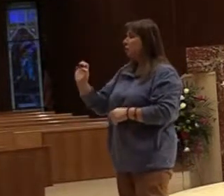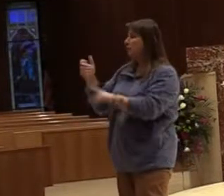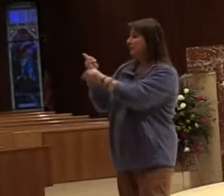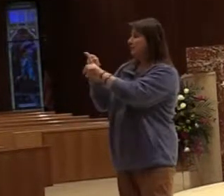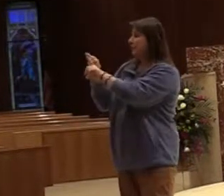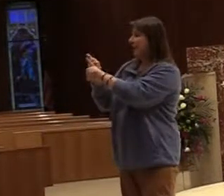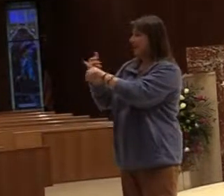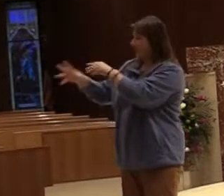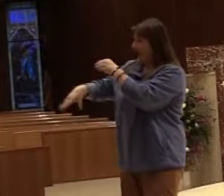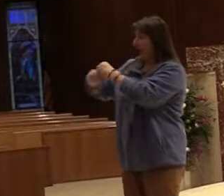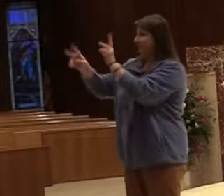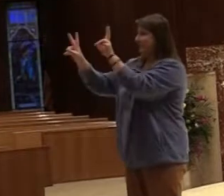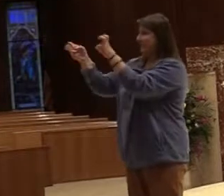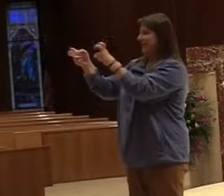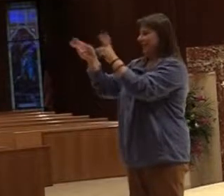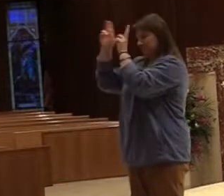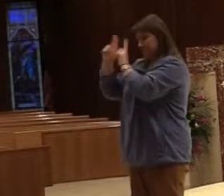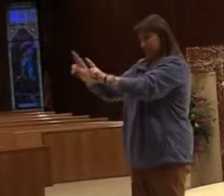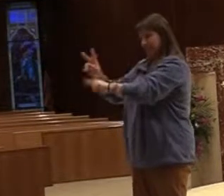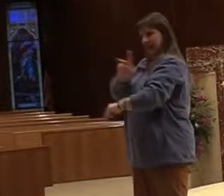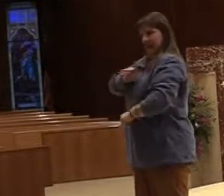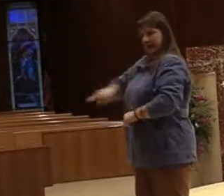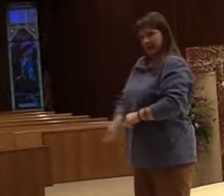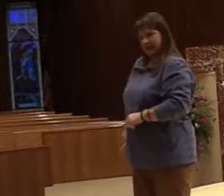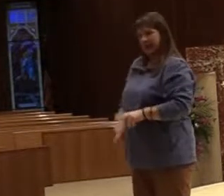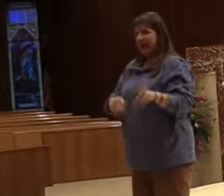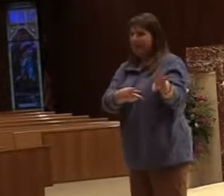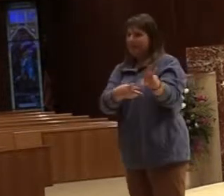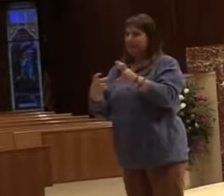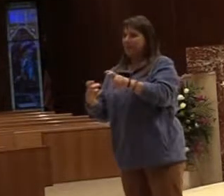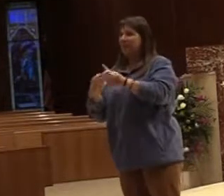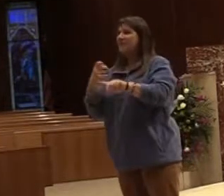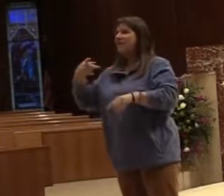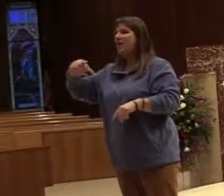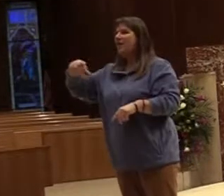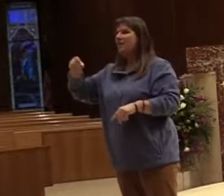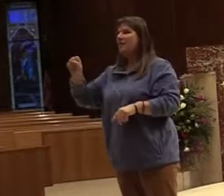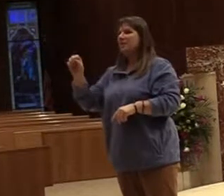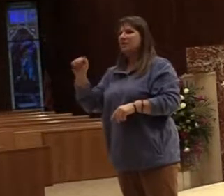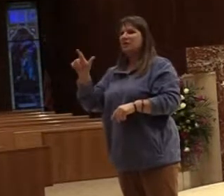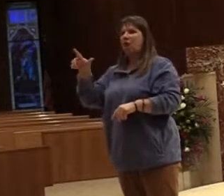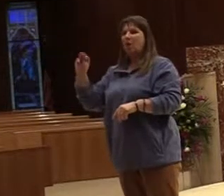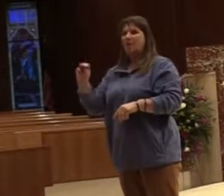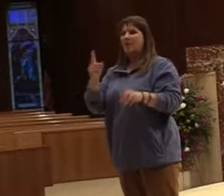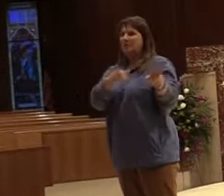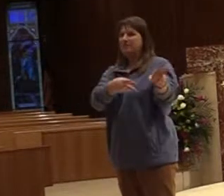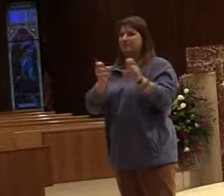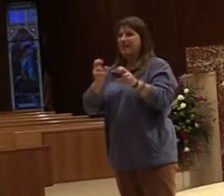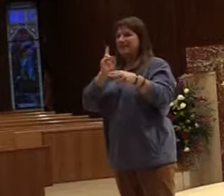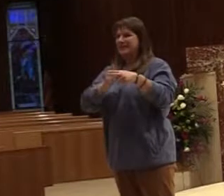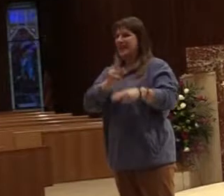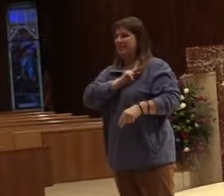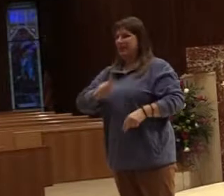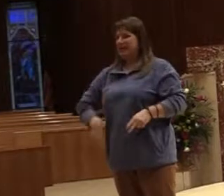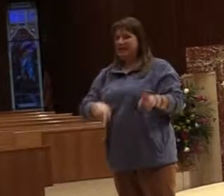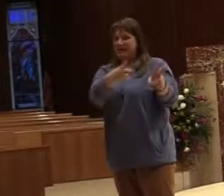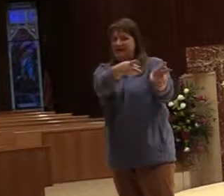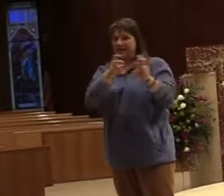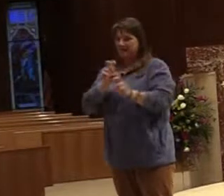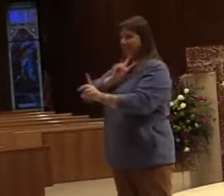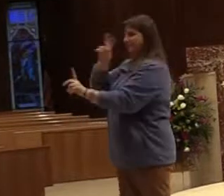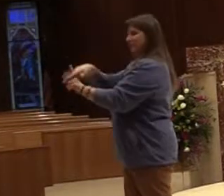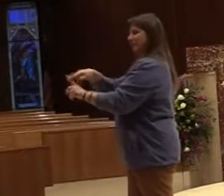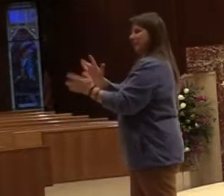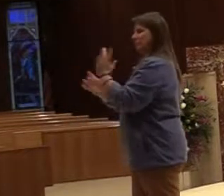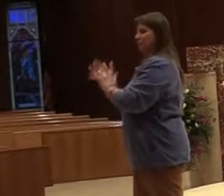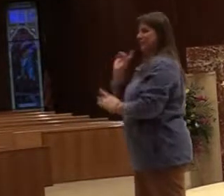this title in the words of Psalm 118 when he enters the holy city. And we'll get back to 118 in a little